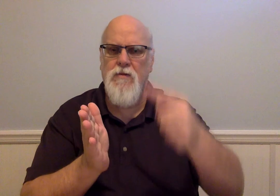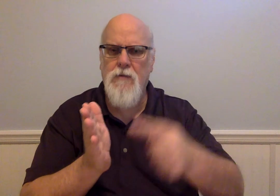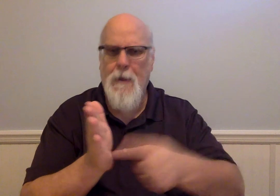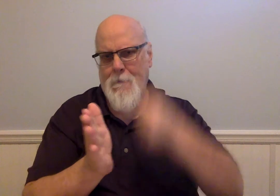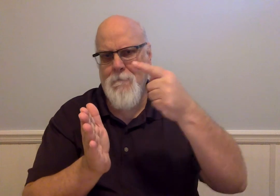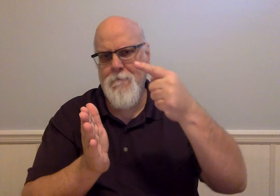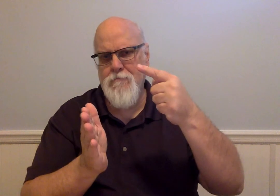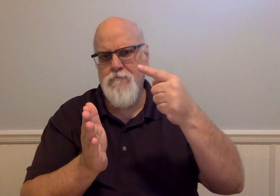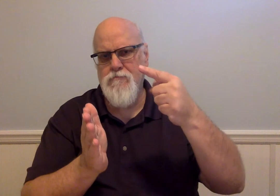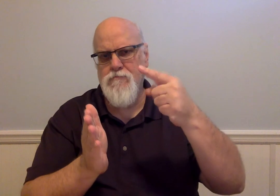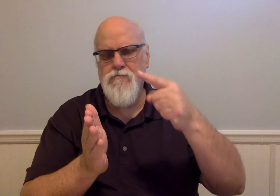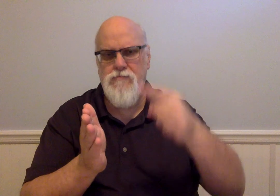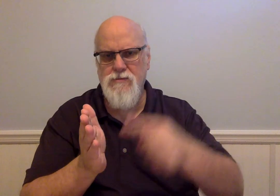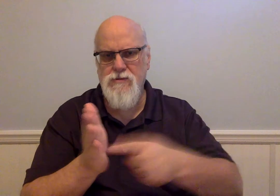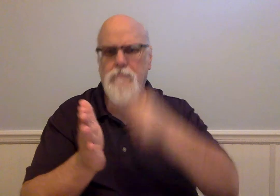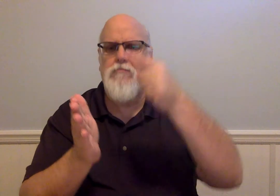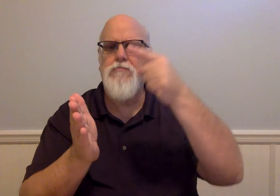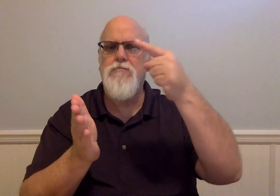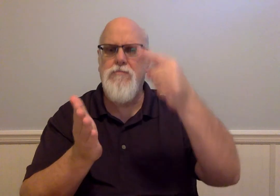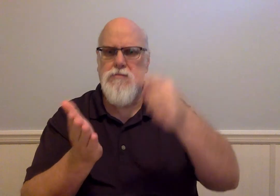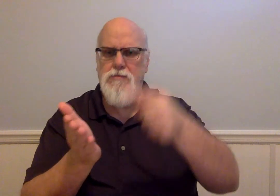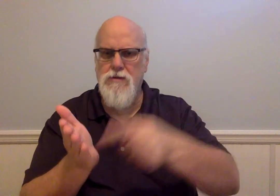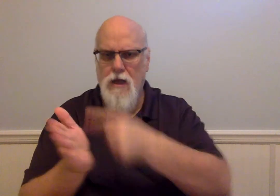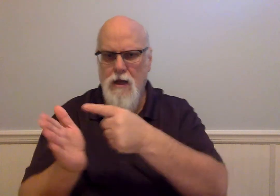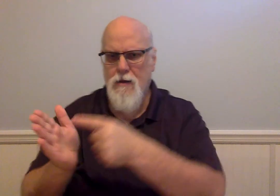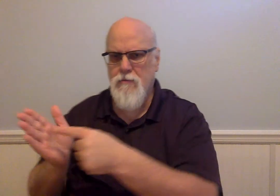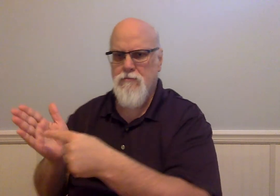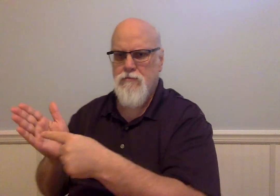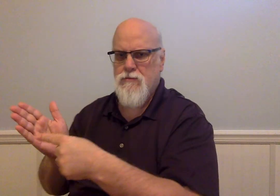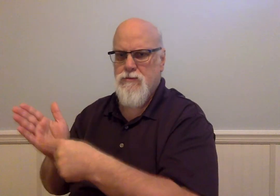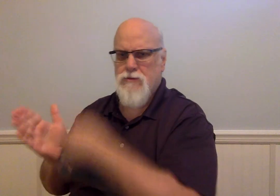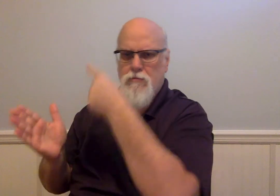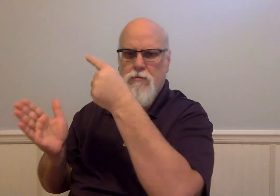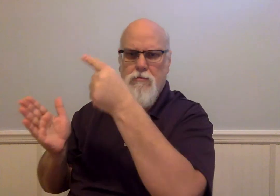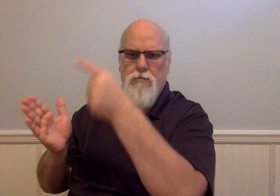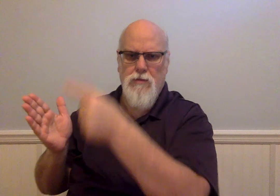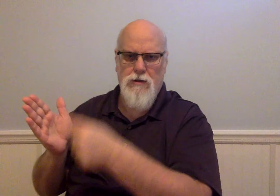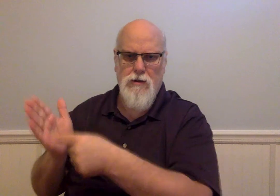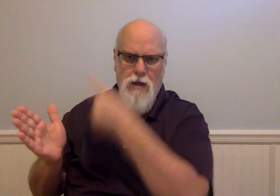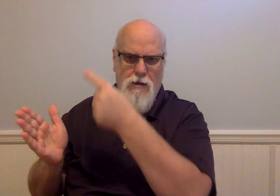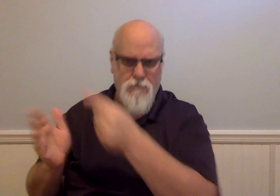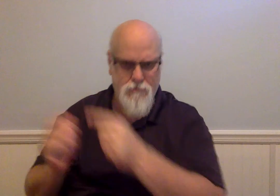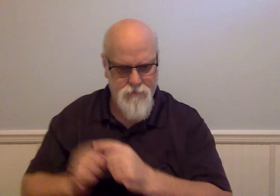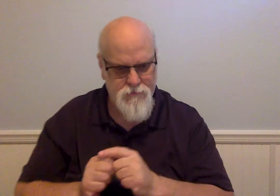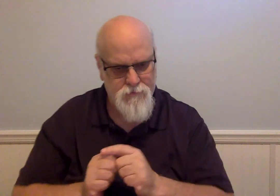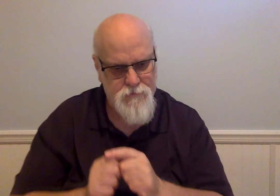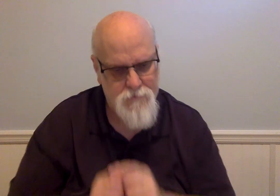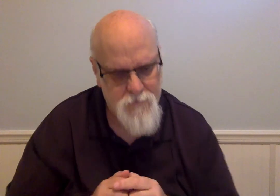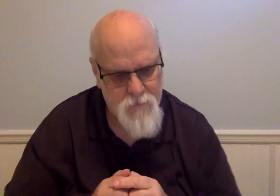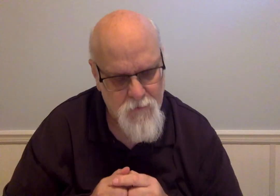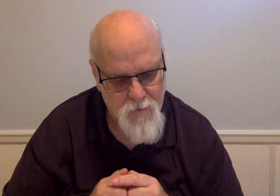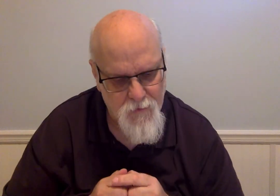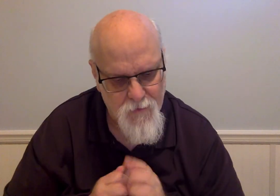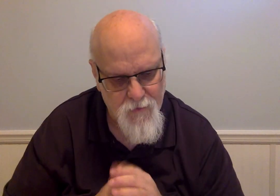Sometimes, so it kind of circles sometimes. It circles out from you